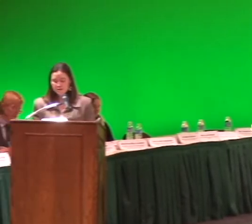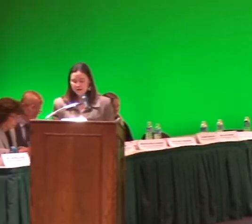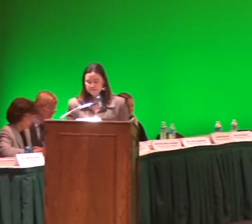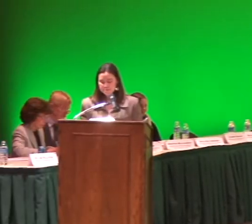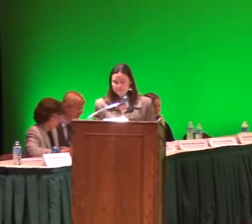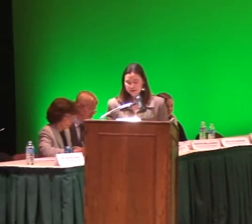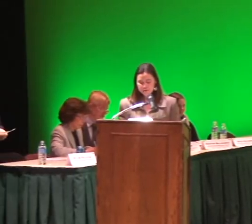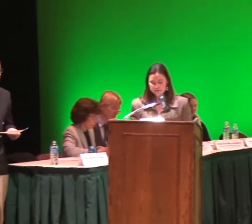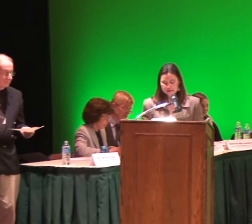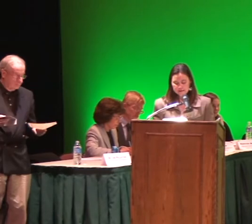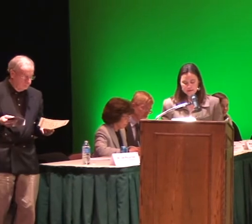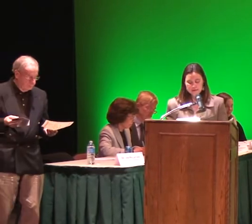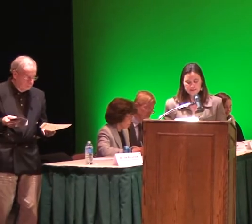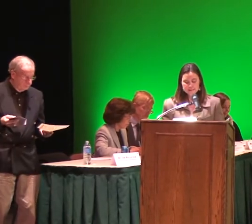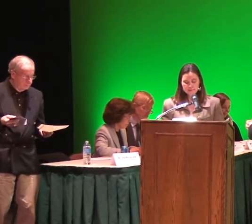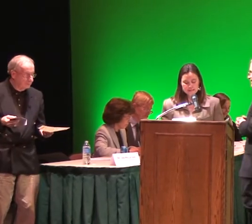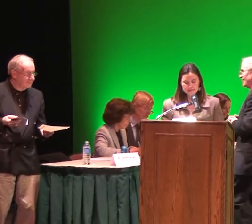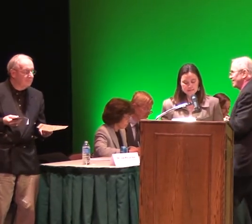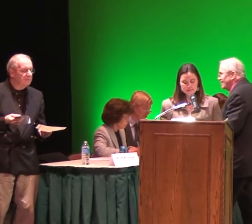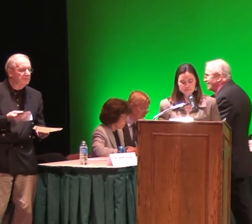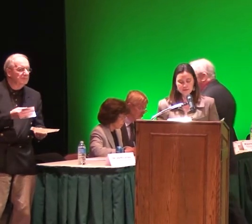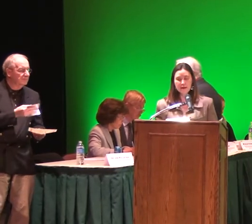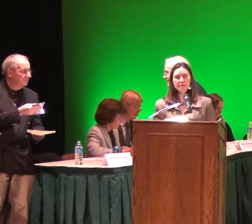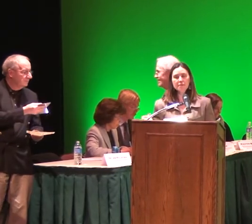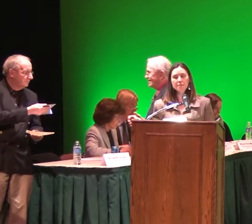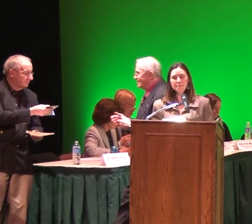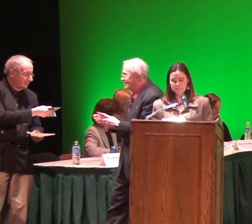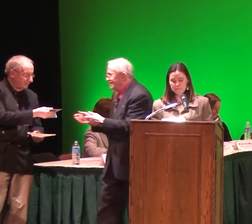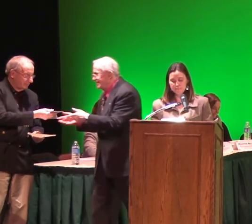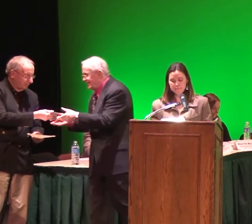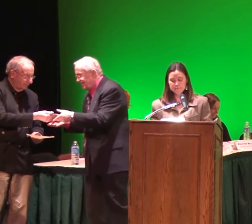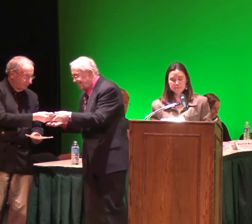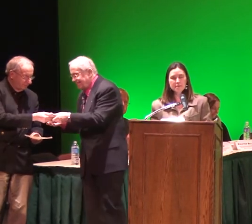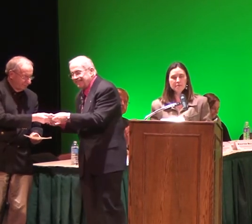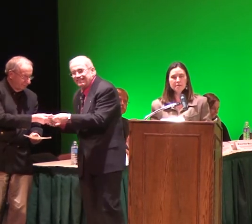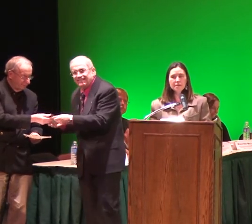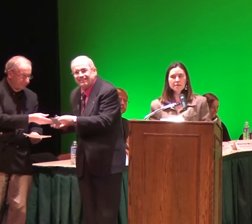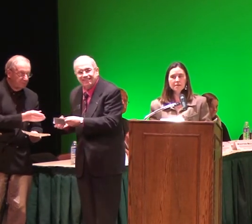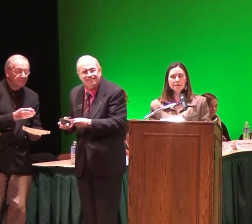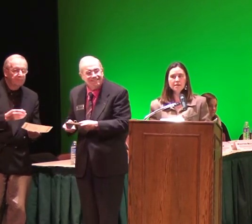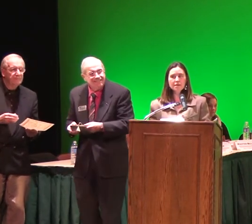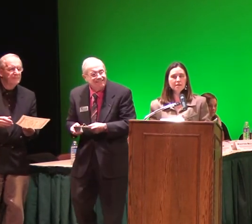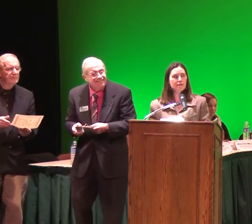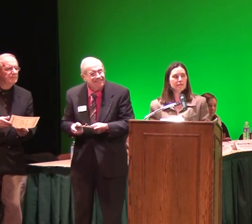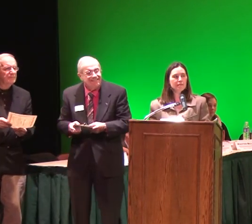From Taunton High School, 8th grade, Demi C. Riando.